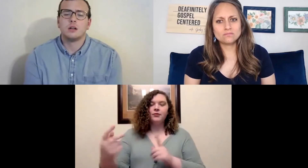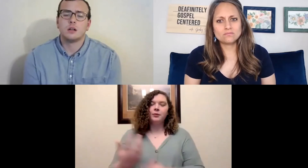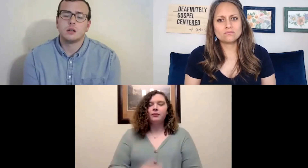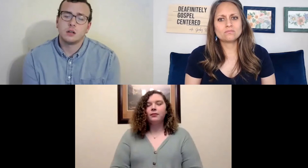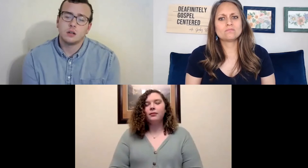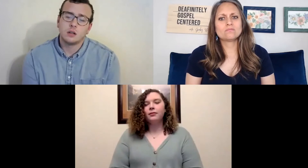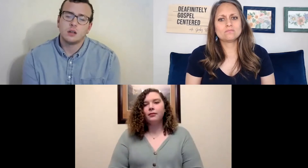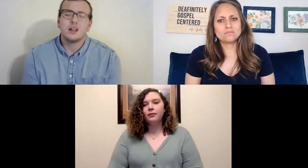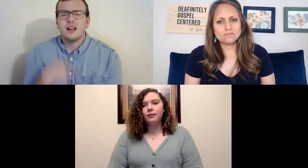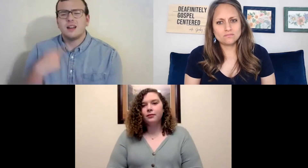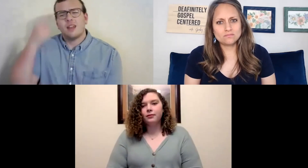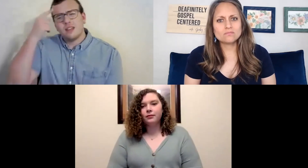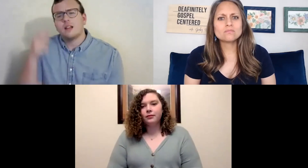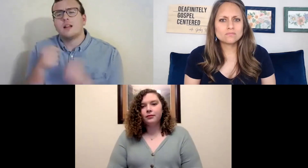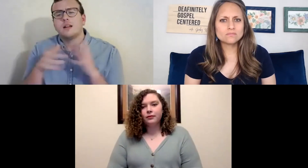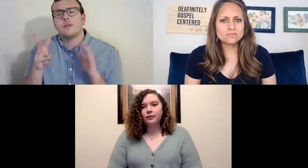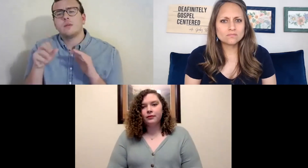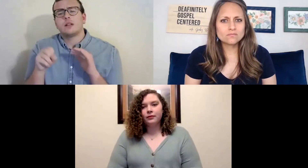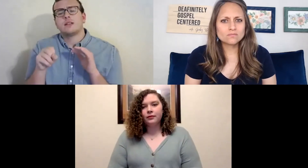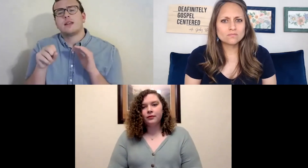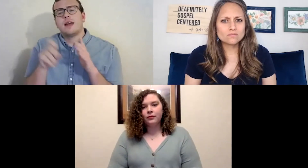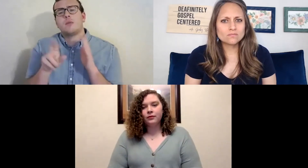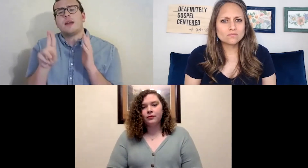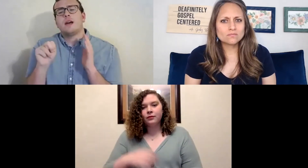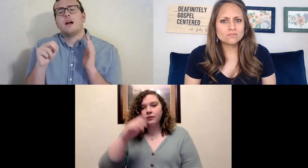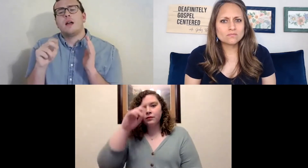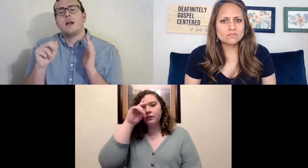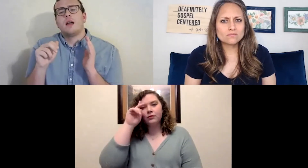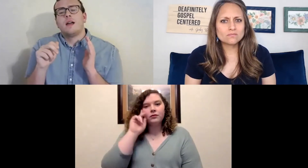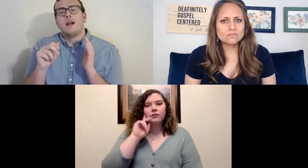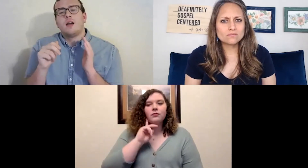way. And then we would acknowledge each other's points of view.